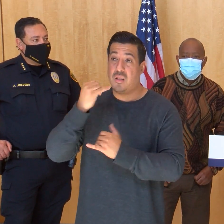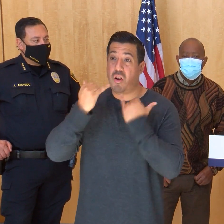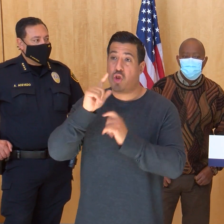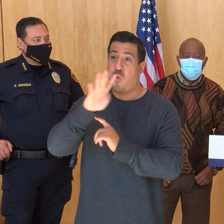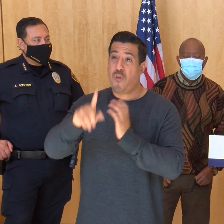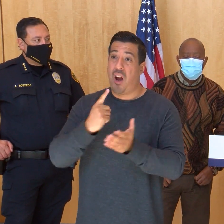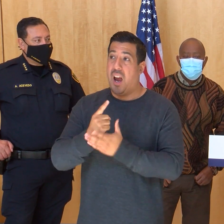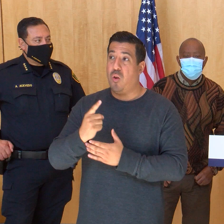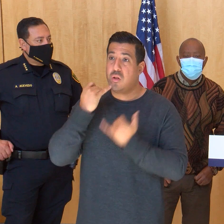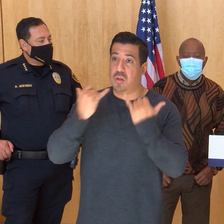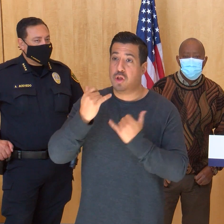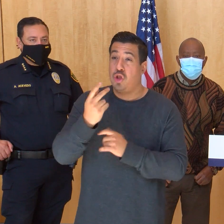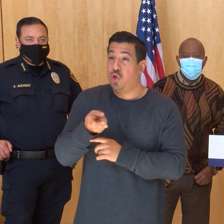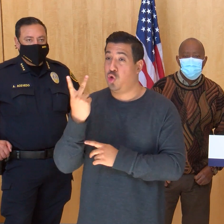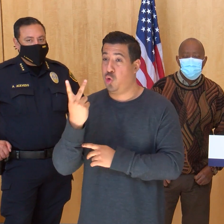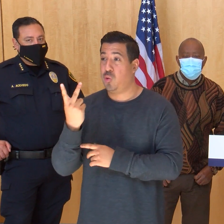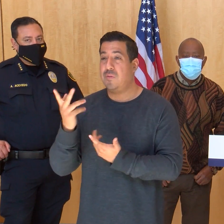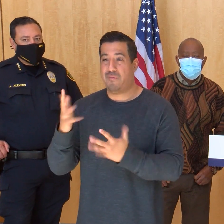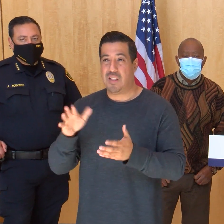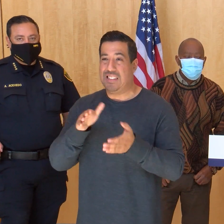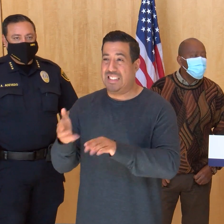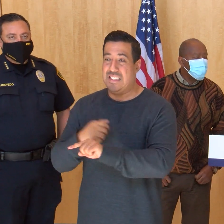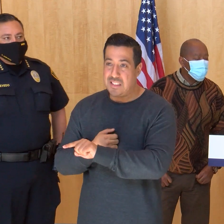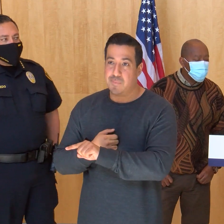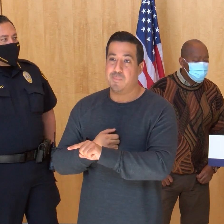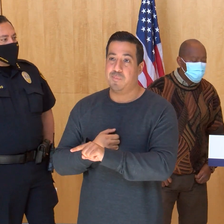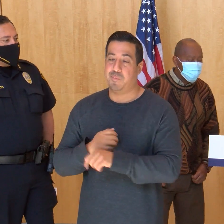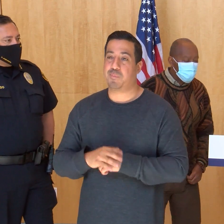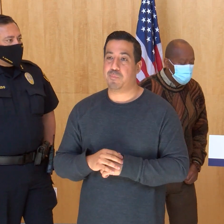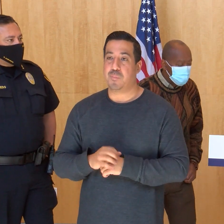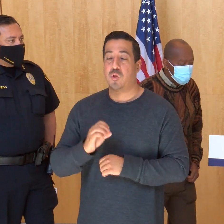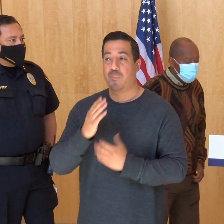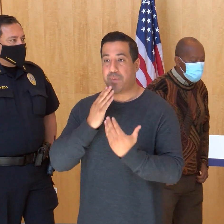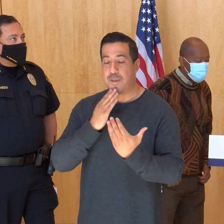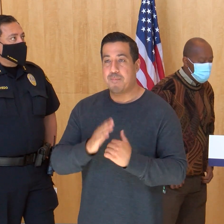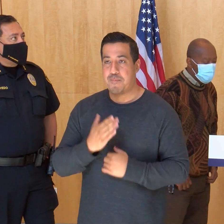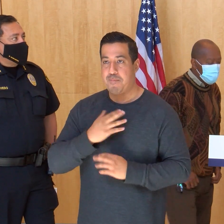and sadly we had 2 fatalities. So with that, that's my report, Mayor. Thank you.